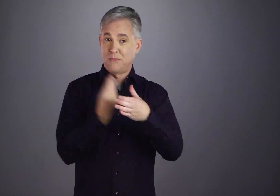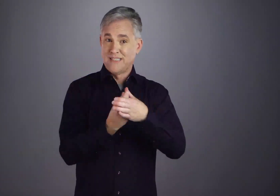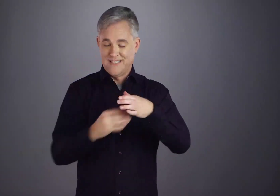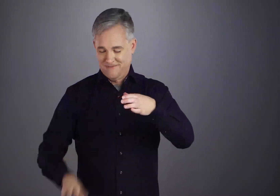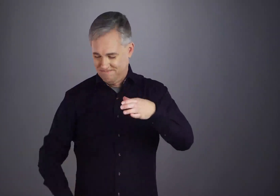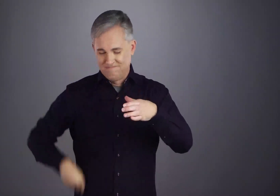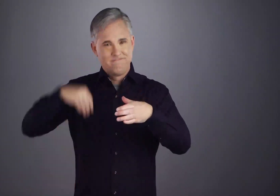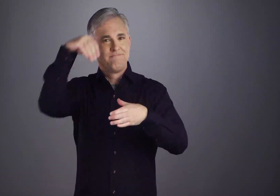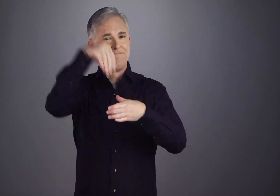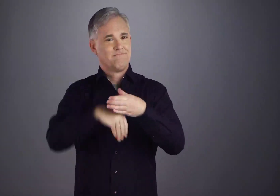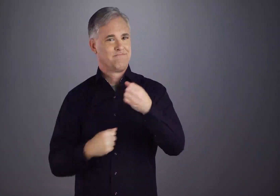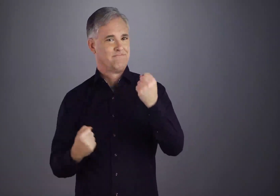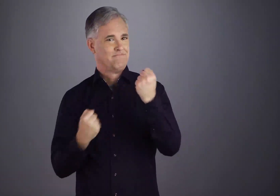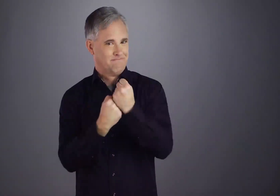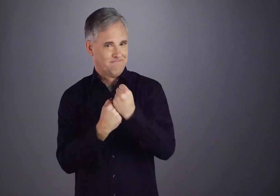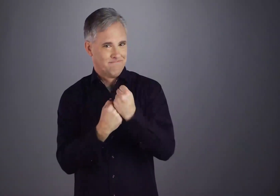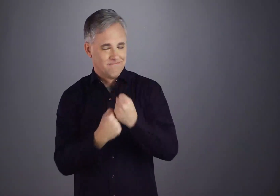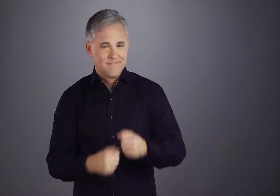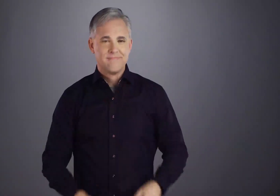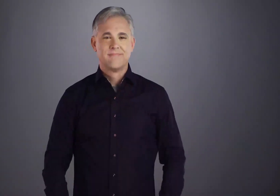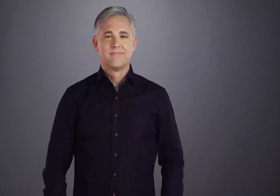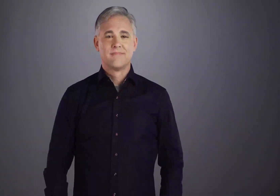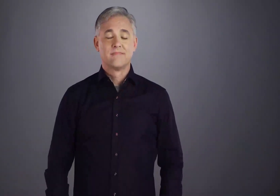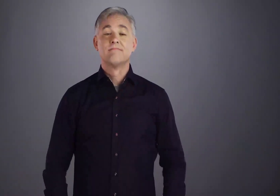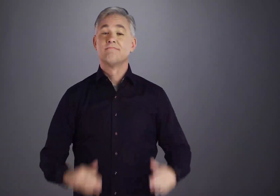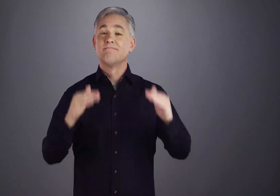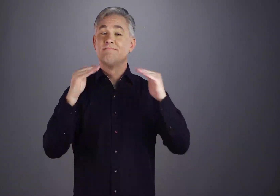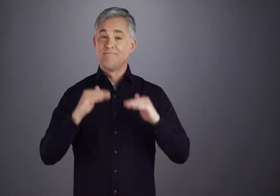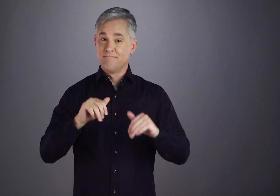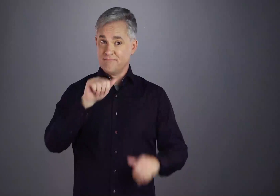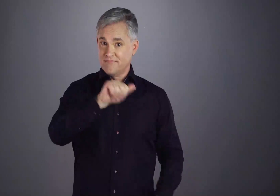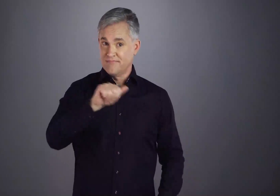There was to be the least possible organization, even in our service centers.